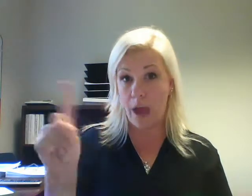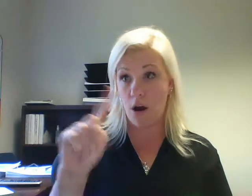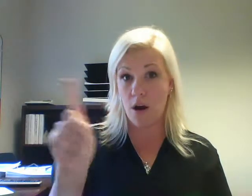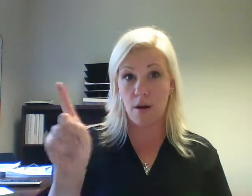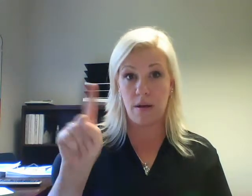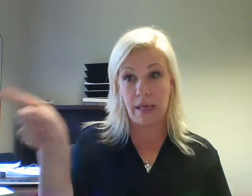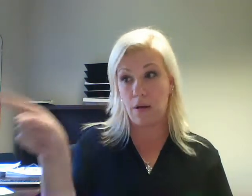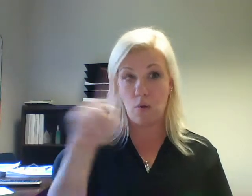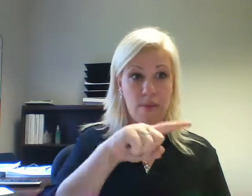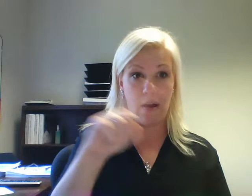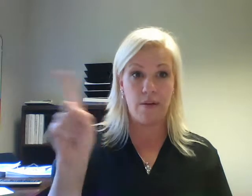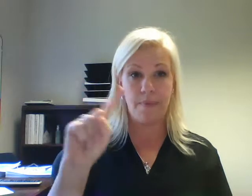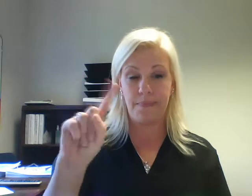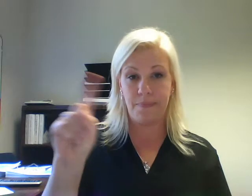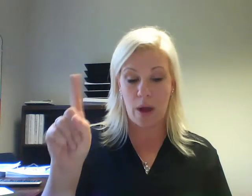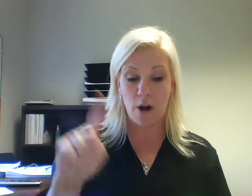Where? Here or there. Where?